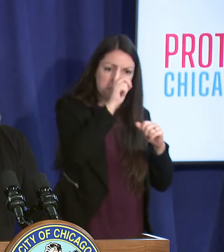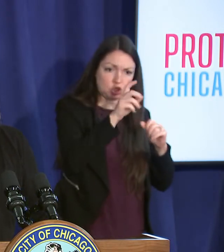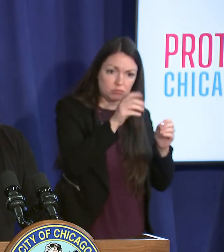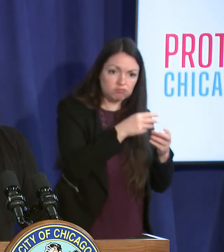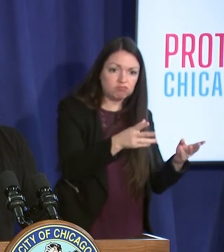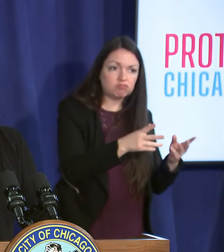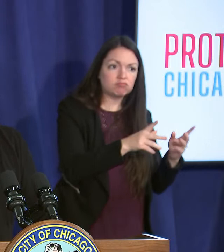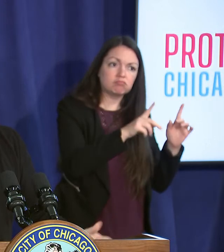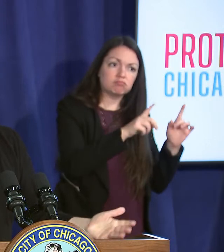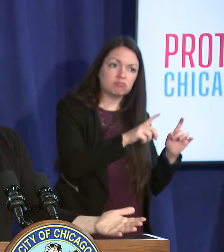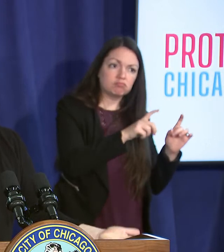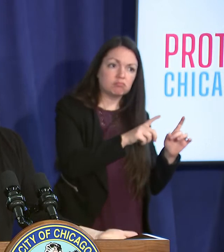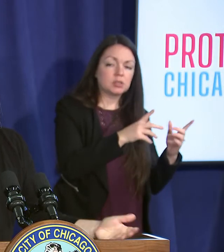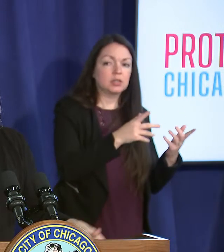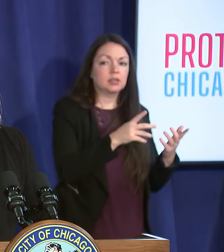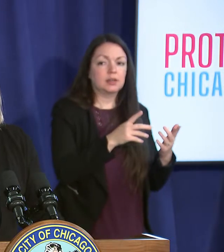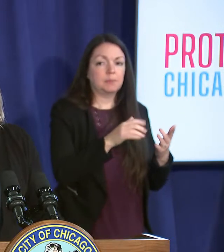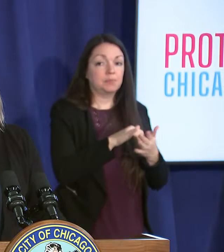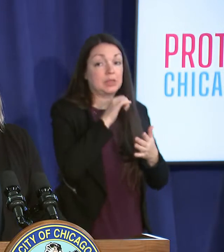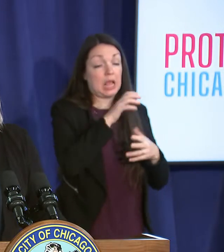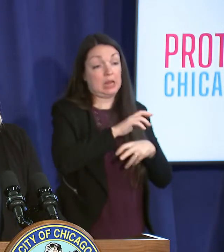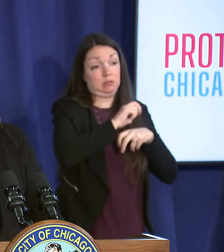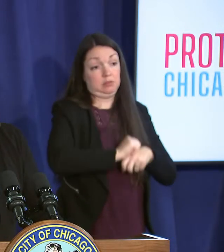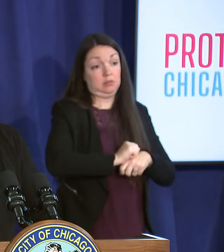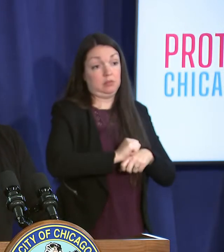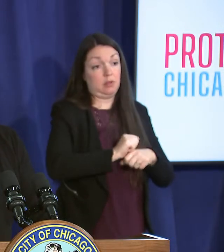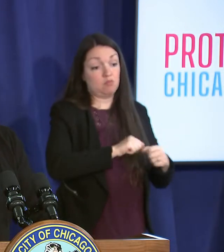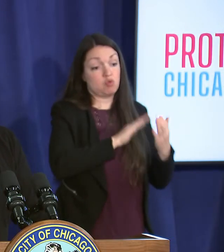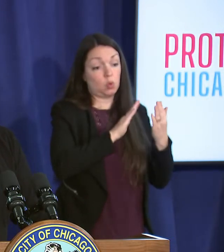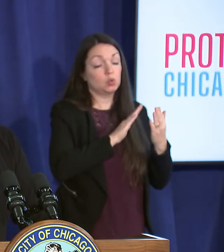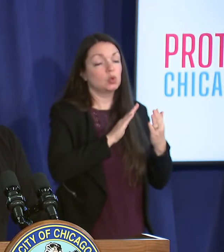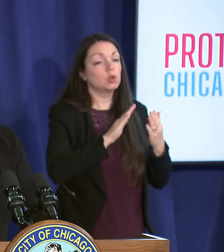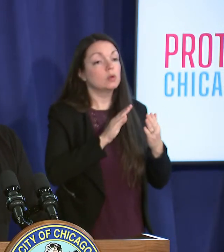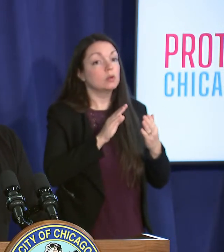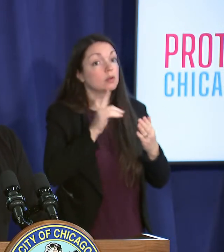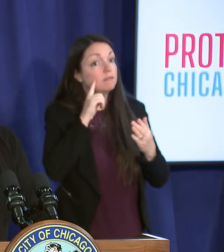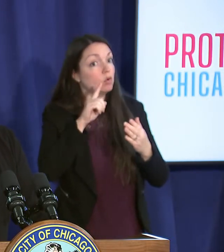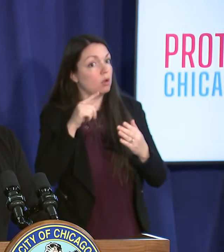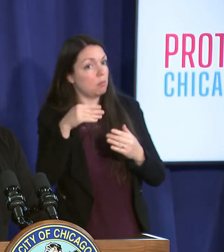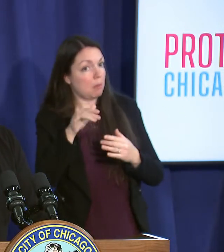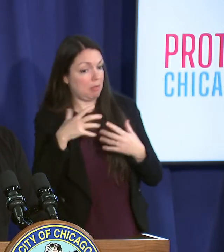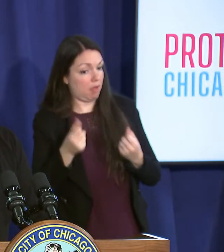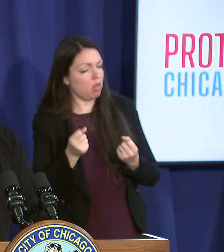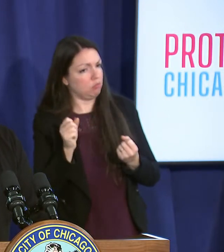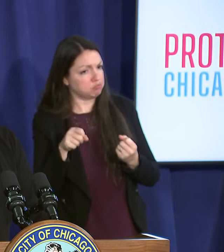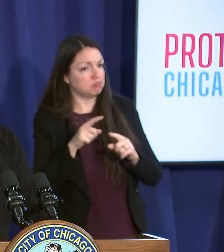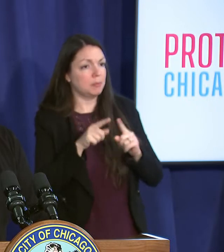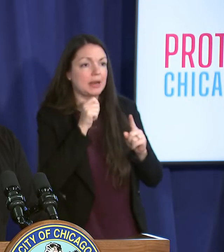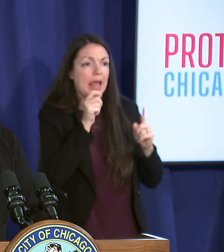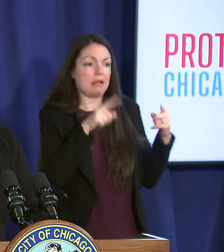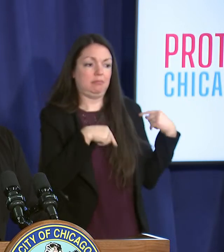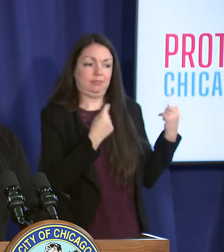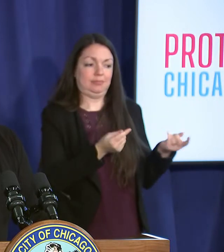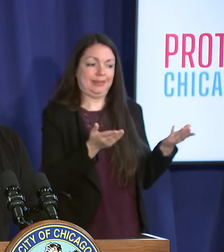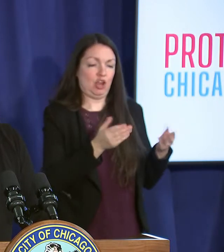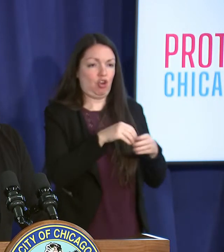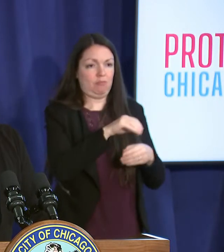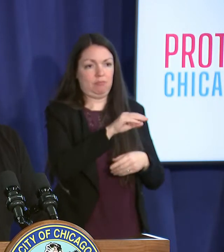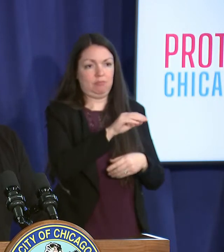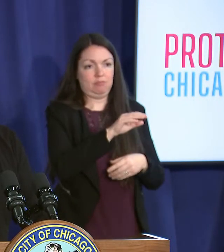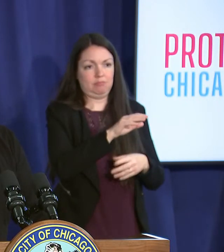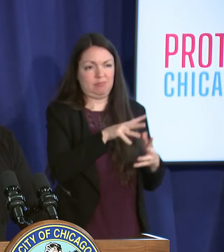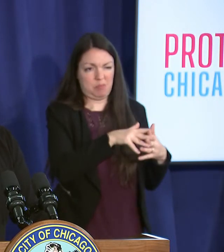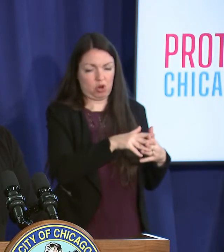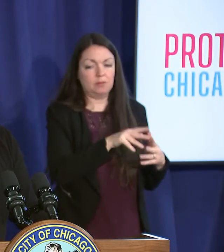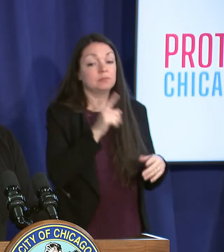a traditional approach. It is a traditional public health approach, but it's not the way healthcare has been delivered here. And I think it's been good